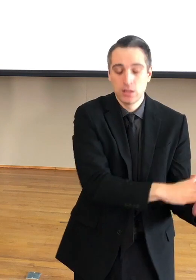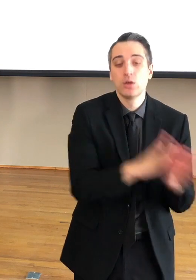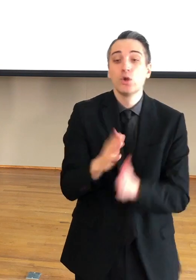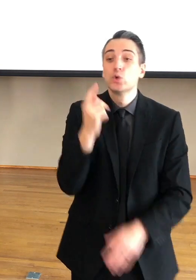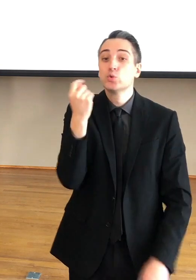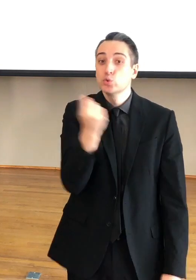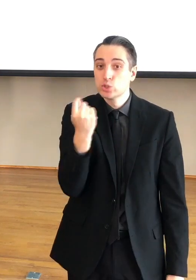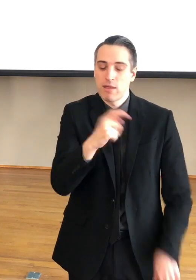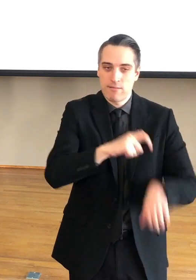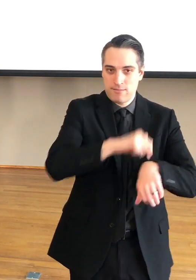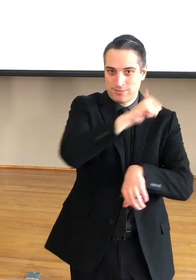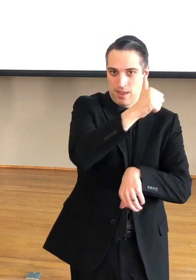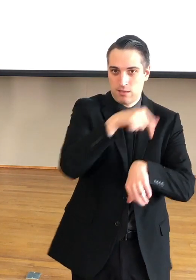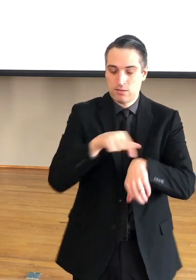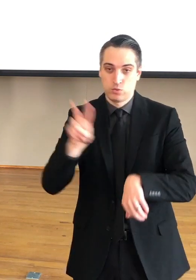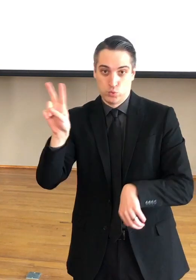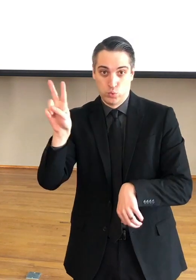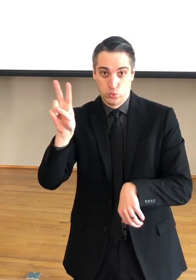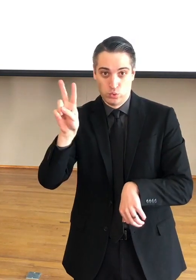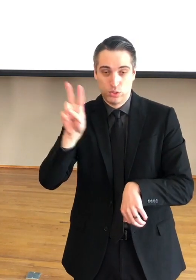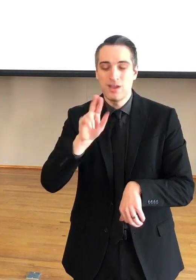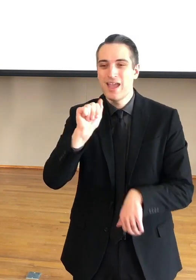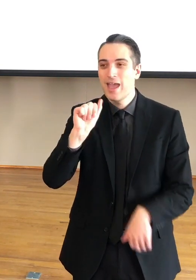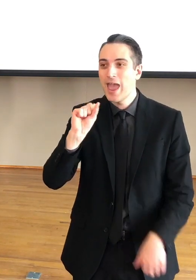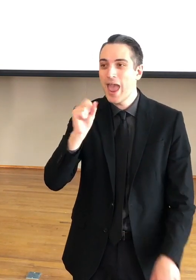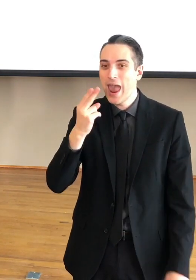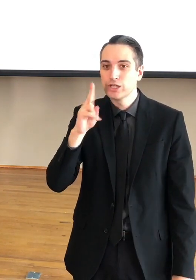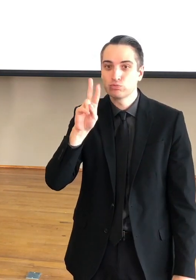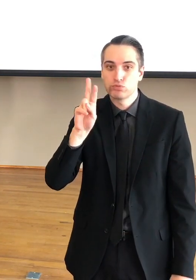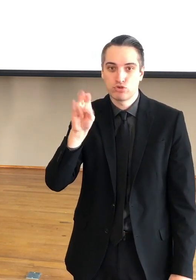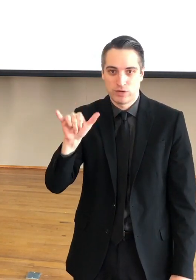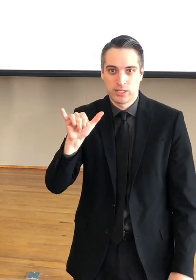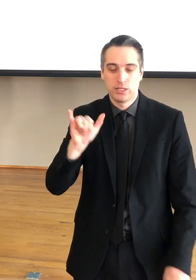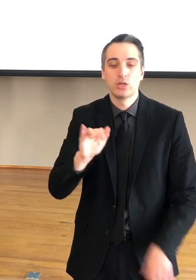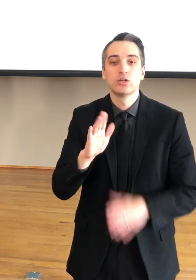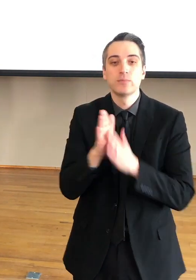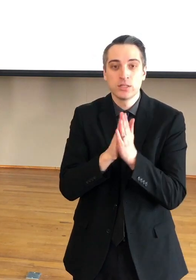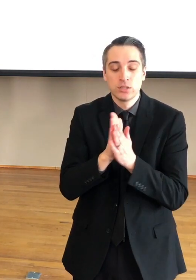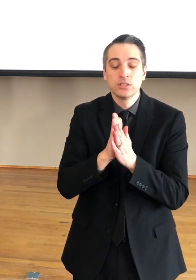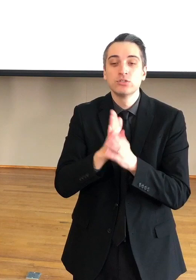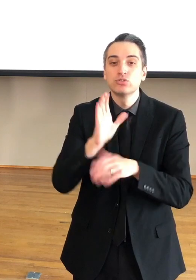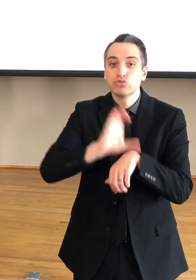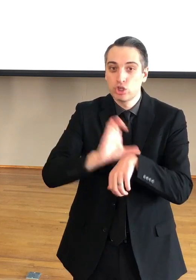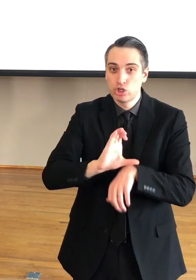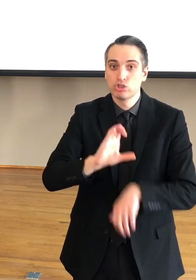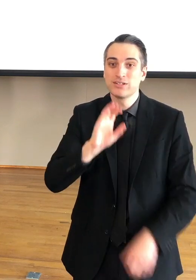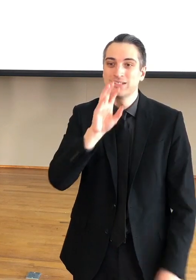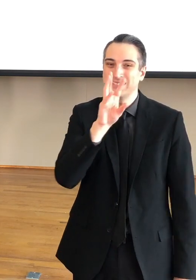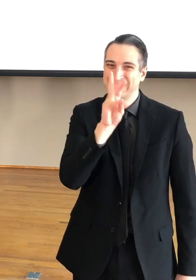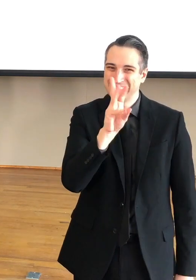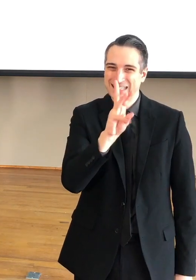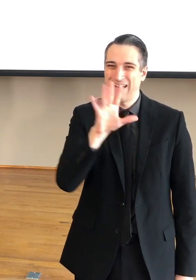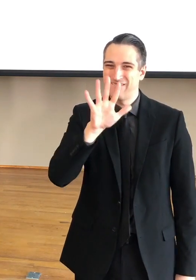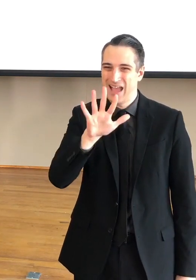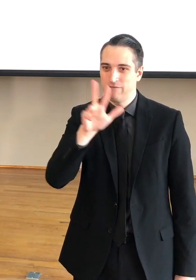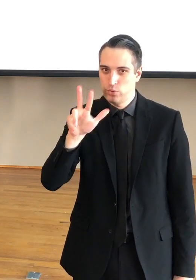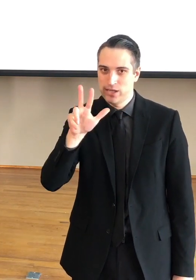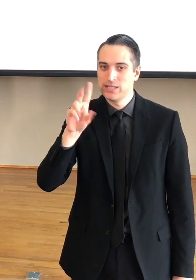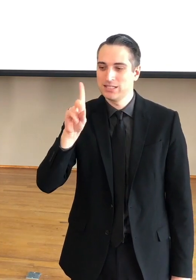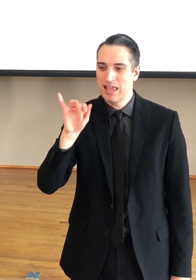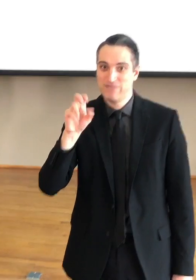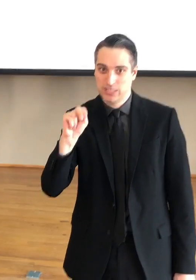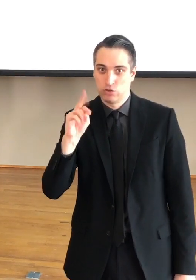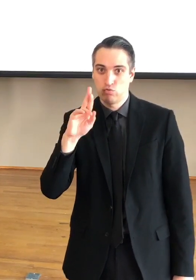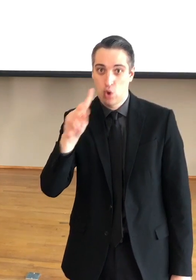10 a.m. to 2 p.m., Ashbury United Methodist Church, 1653 Davidson Road. And